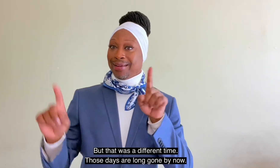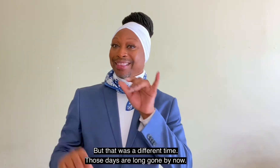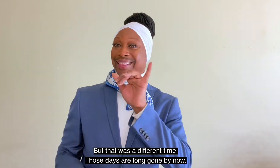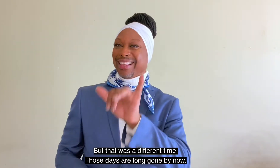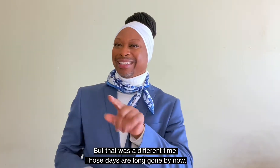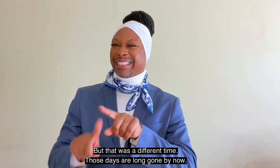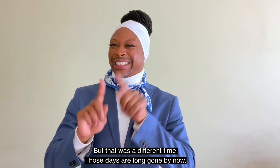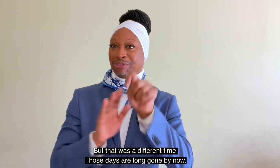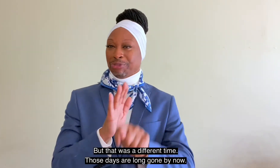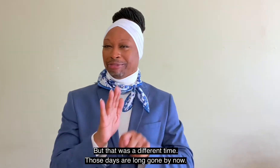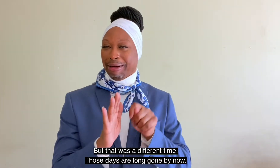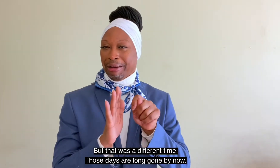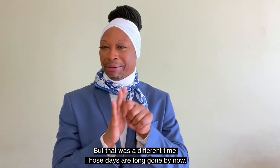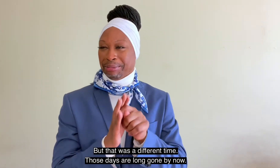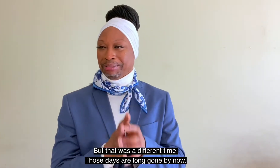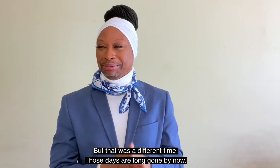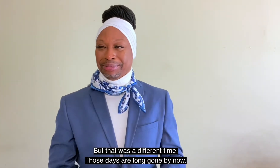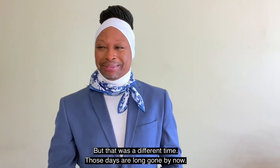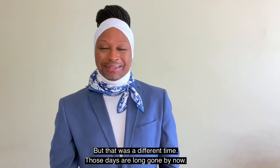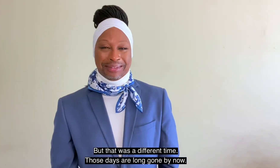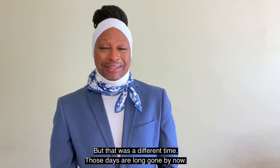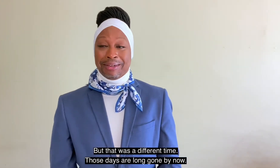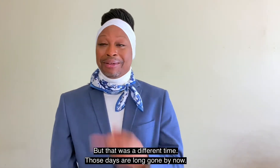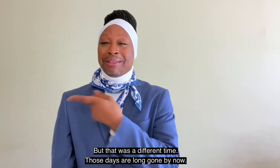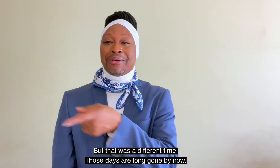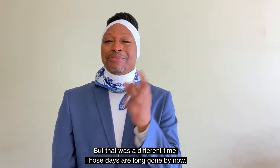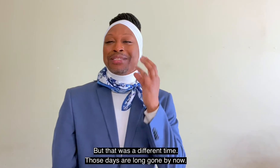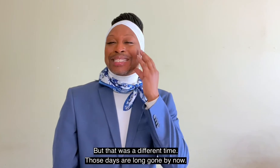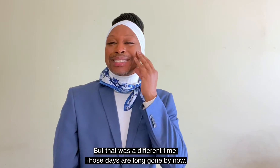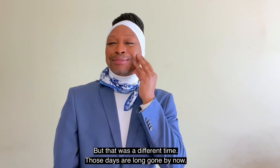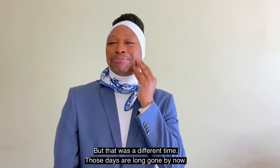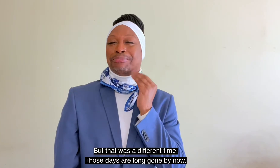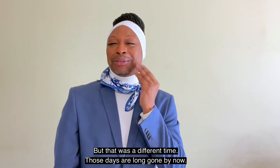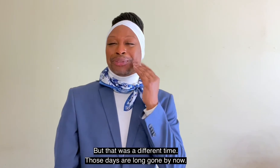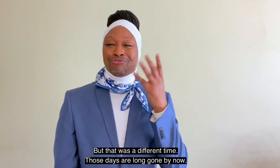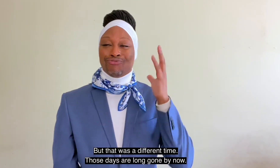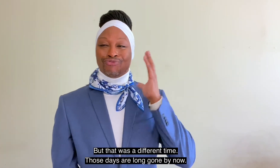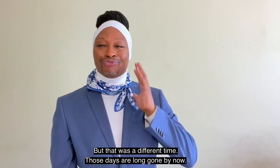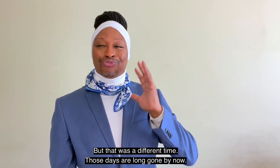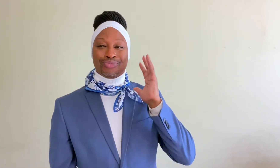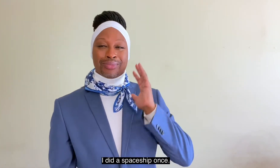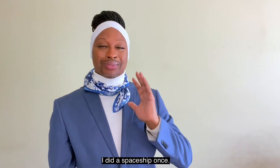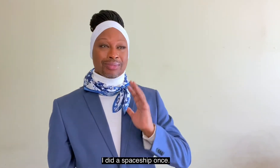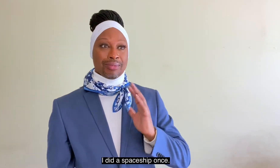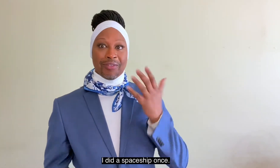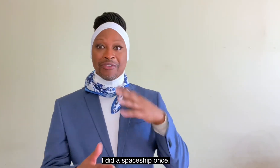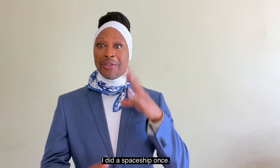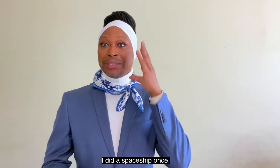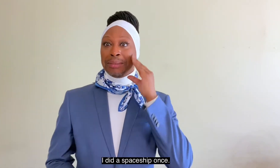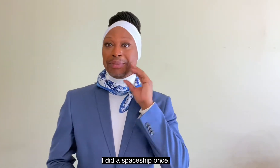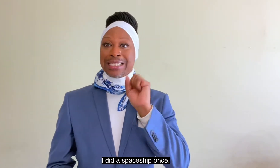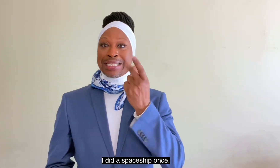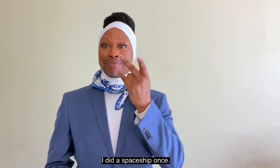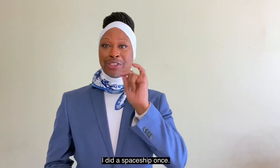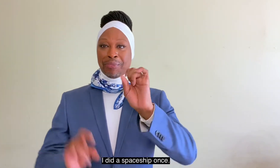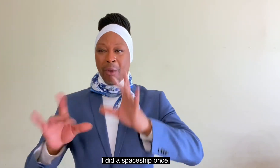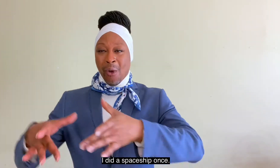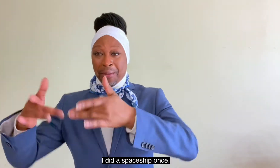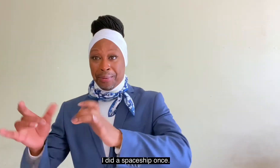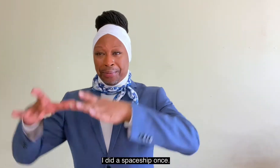But, that was a different time. Those days are long gone by now. I did a spaceship